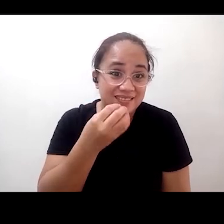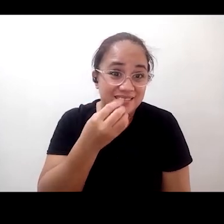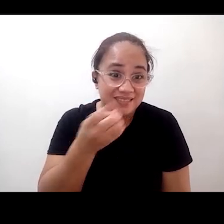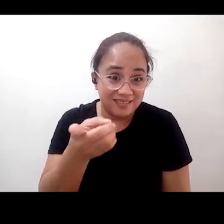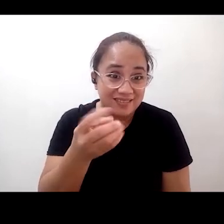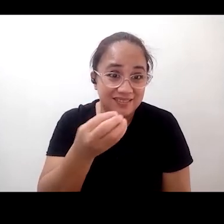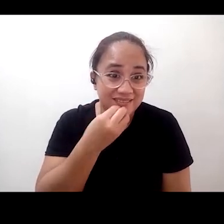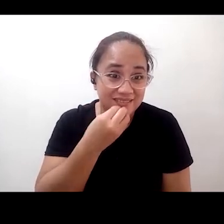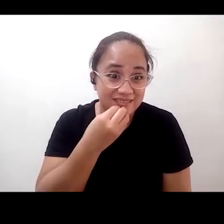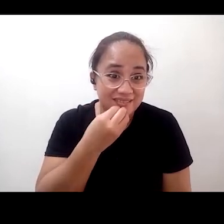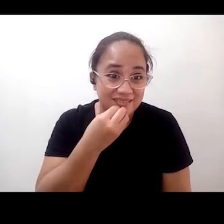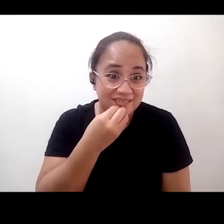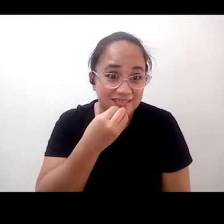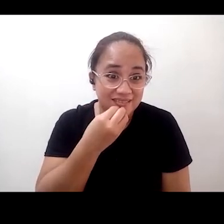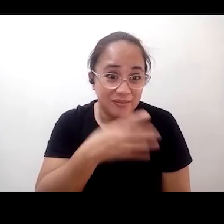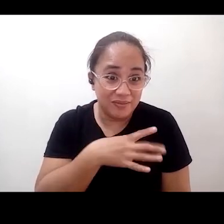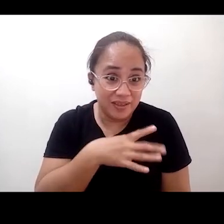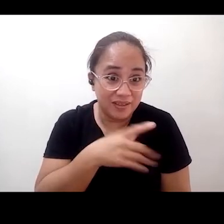is okay, right?